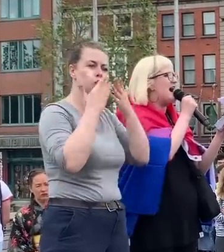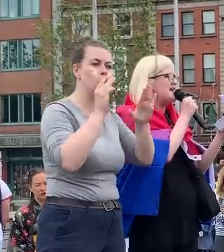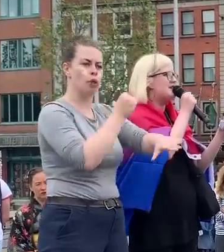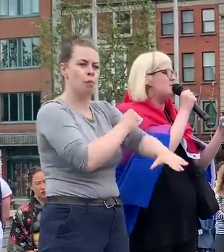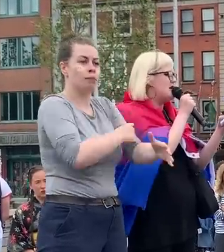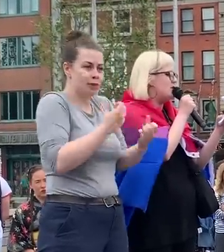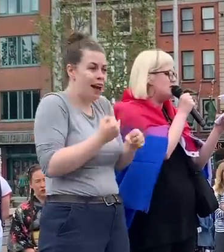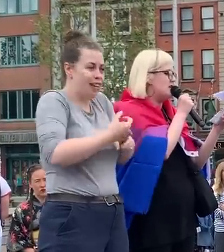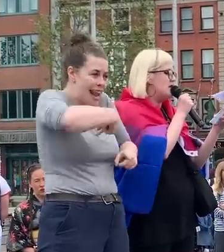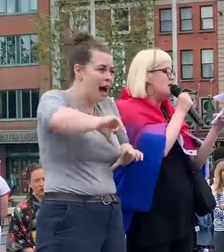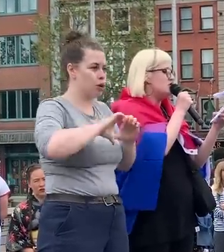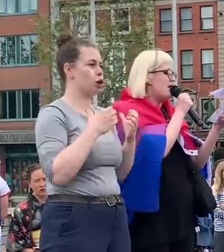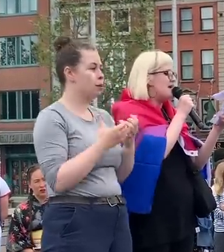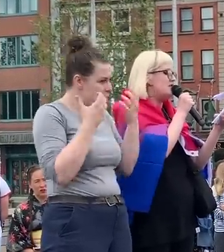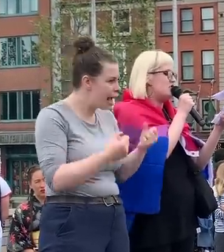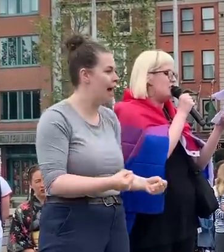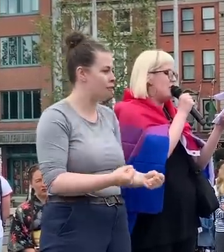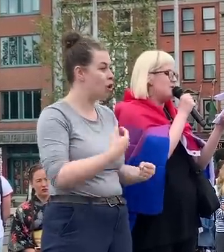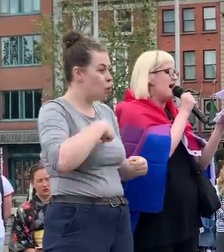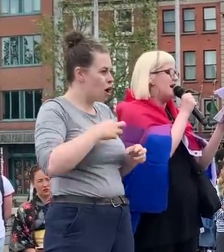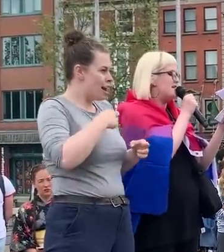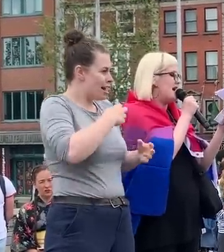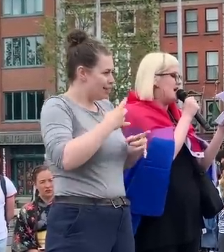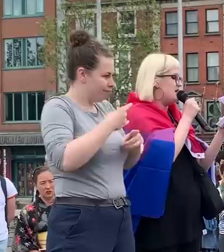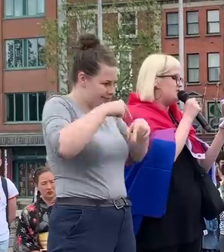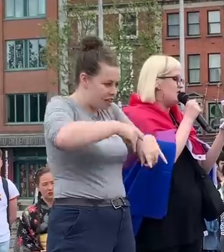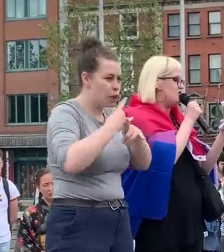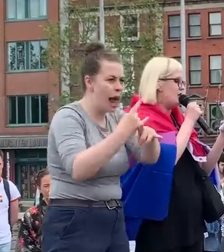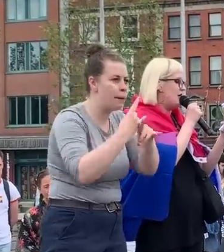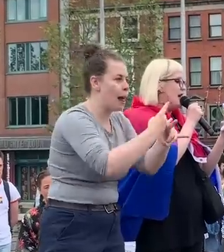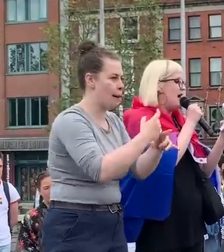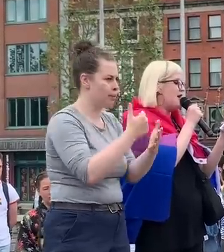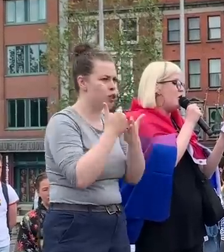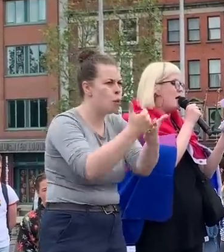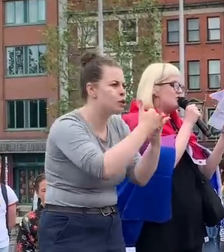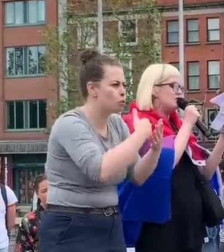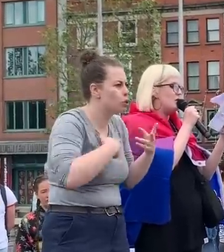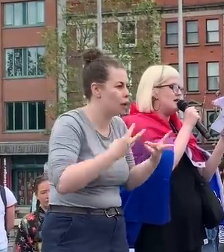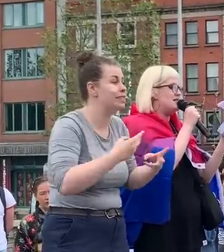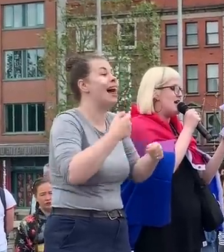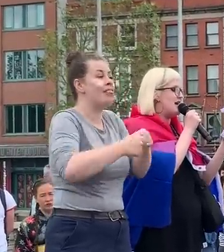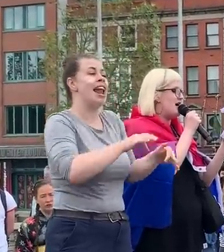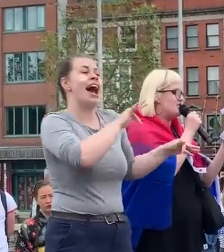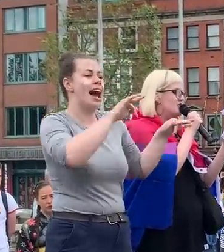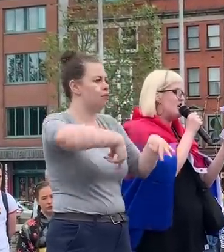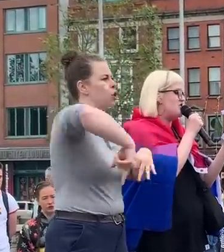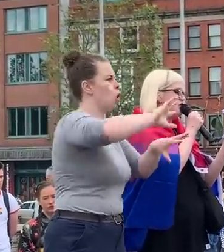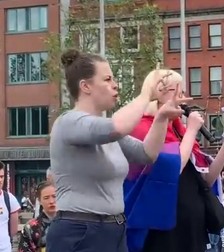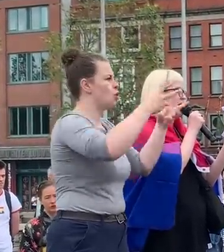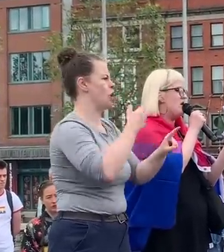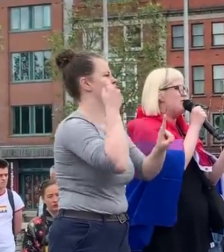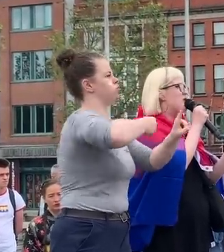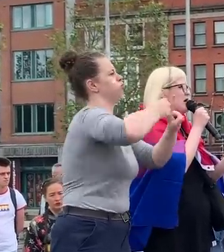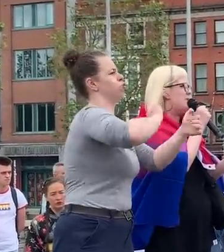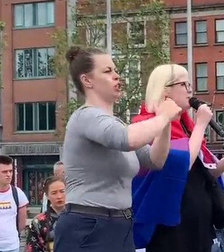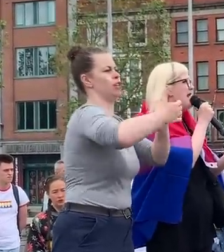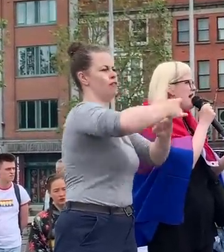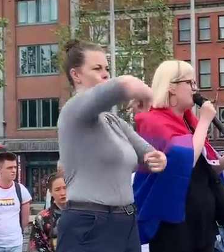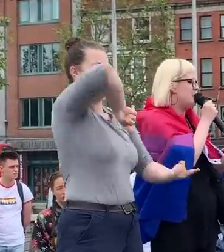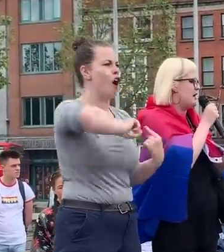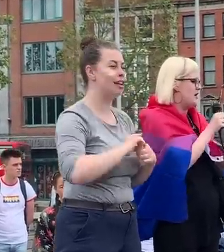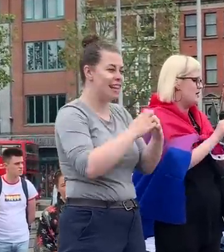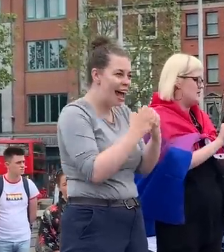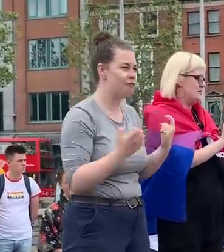impact us as a community, to raise each other up, to act as allies for each other, and then go out into the world and take action to change it for the better for queer